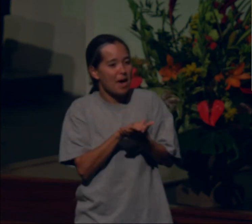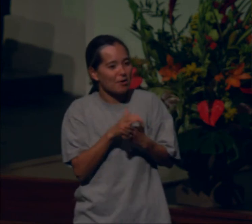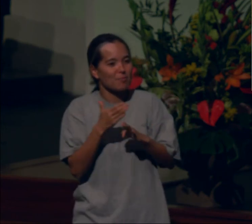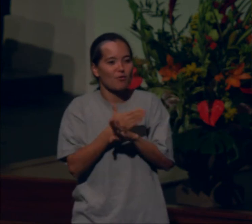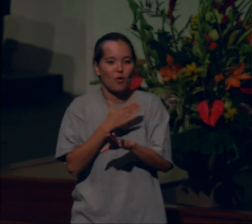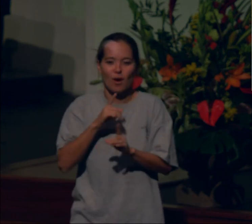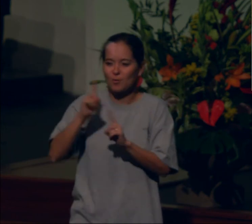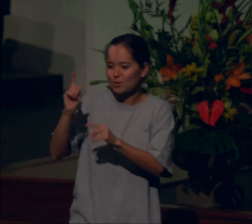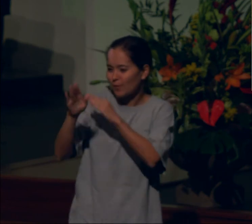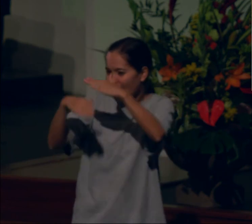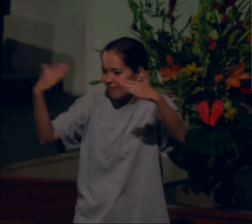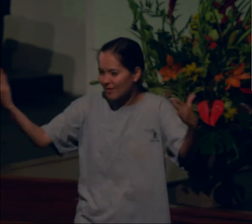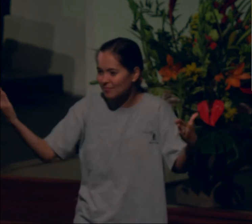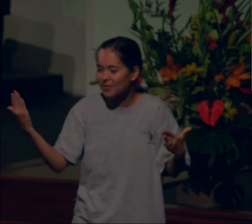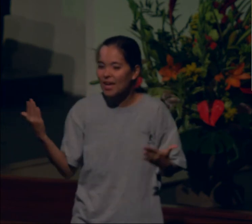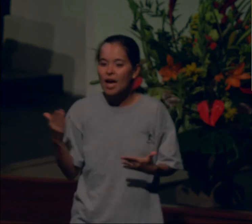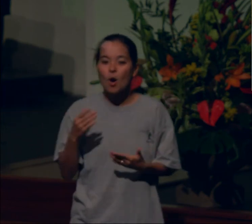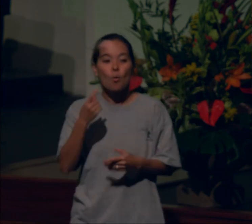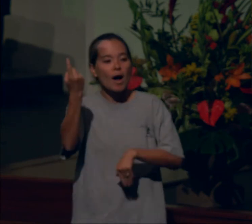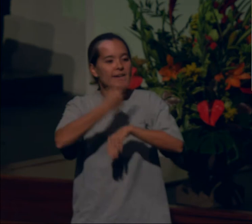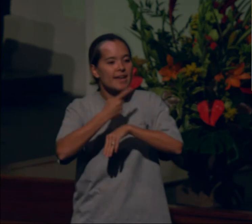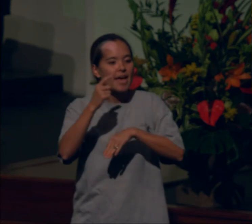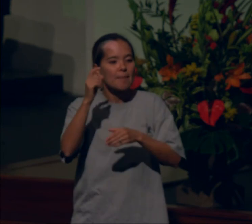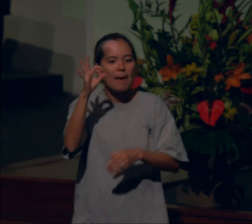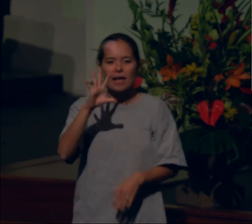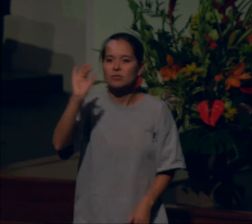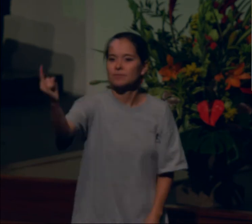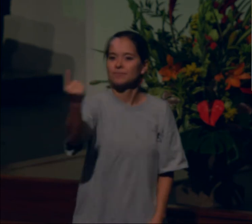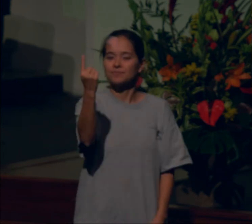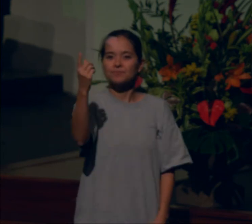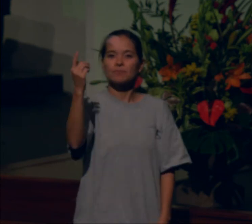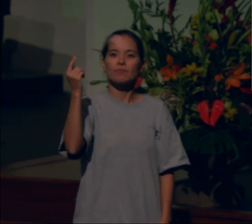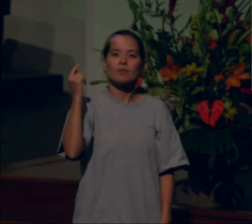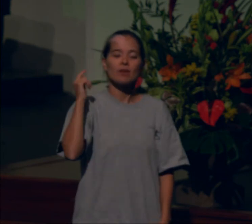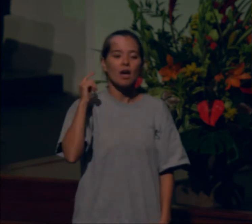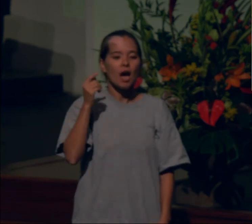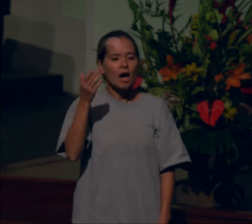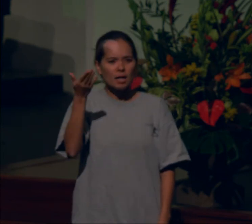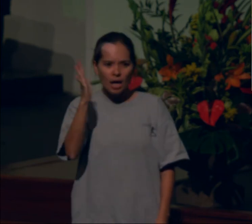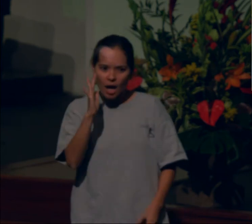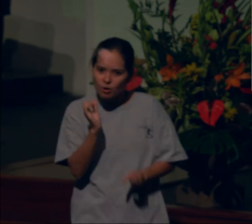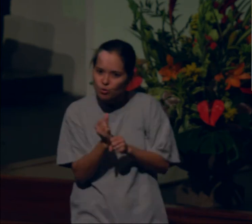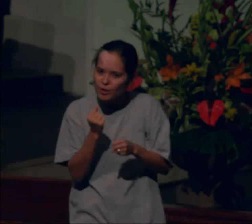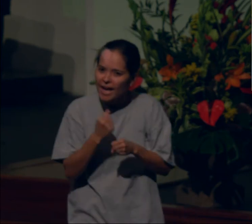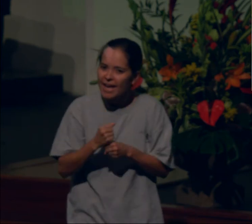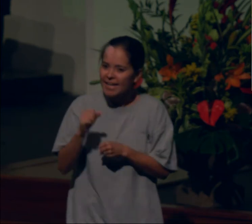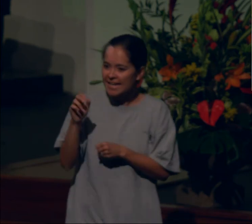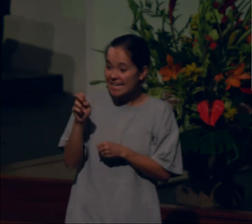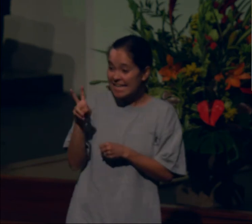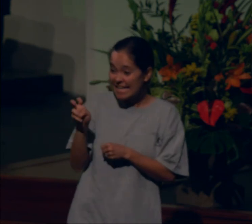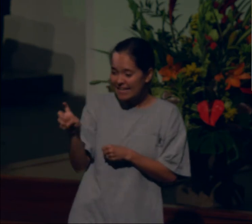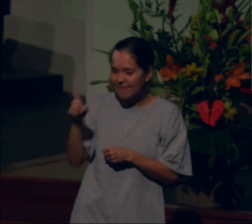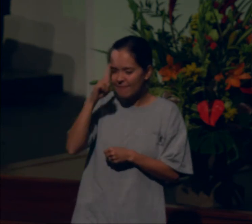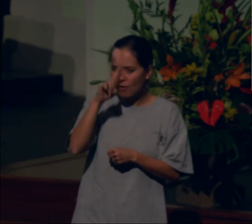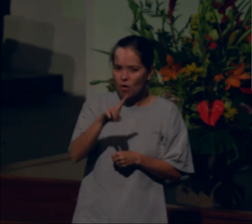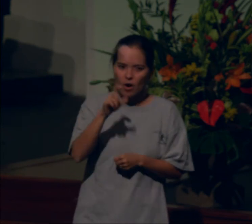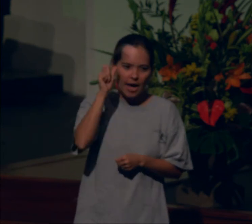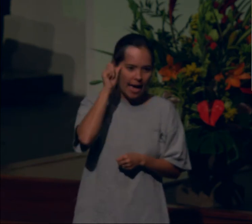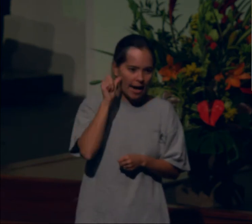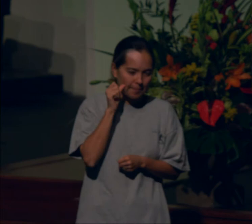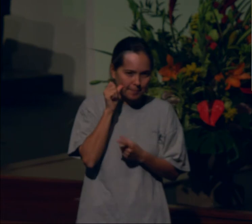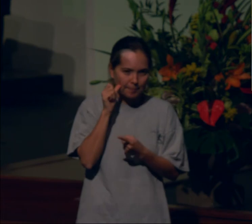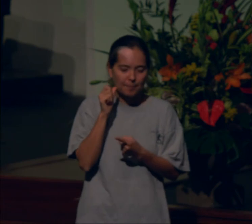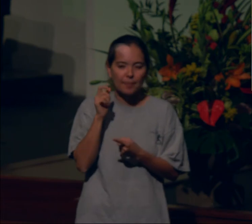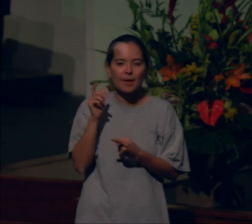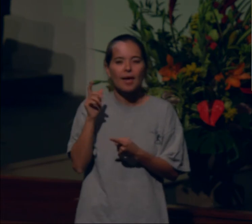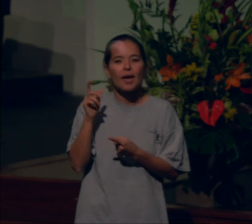at the church, and the pastor looked at me and he said, God created Eve for Adam. He didn't